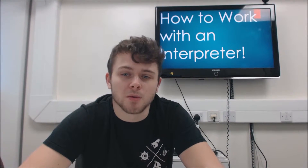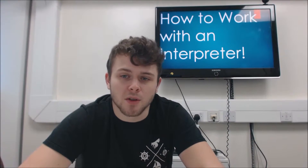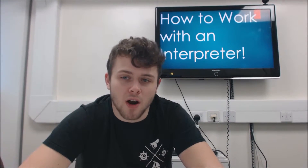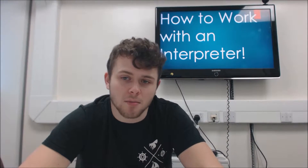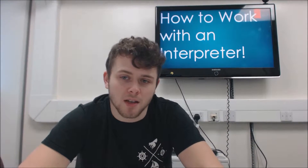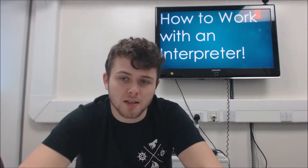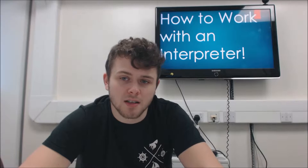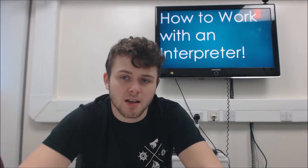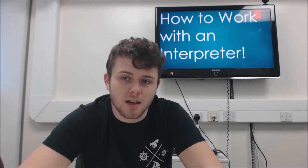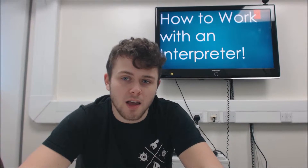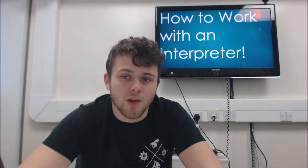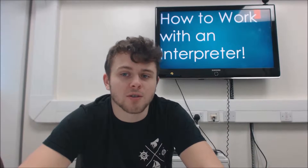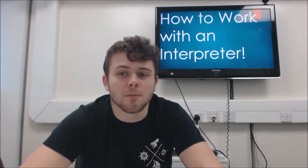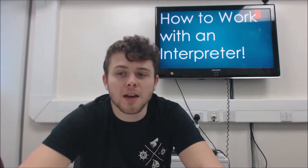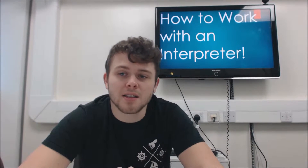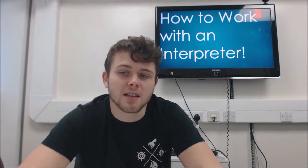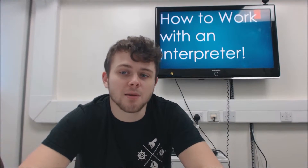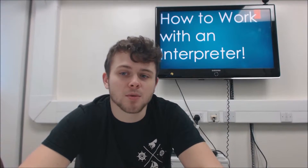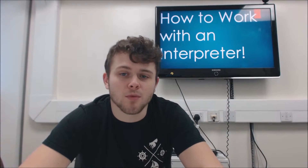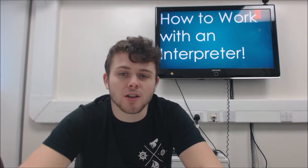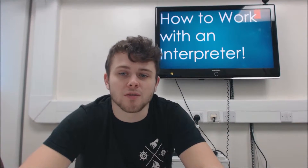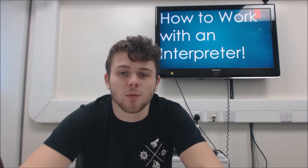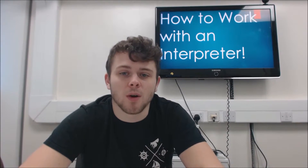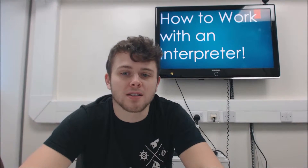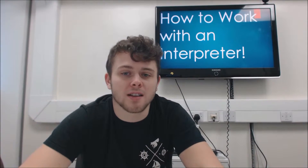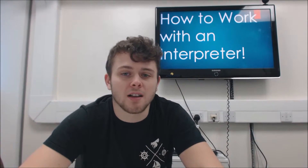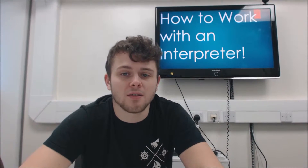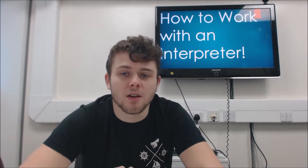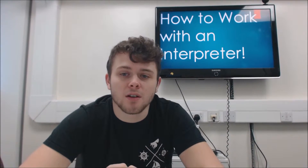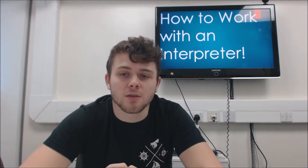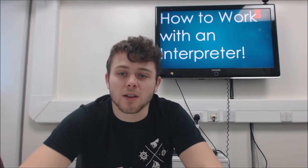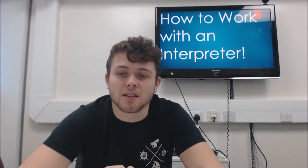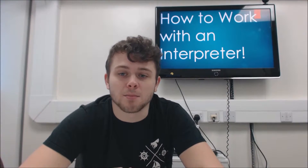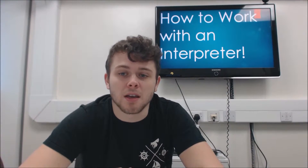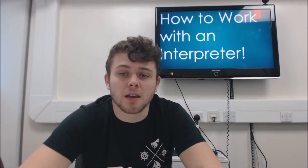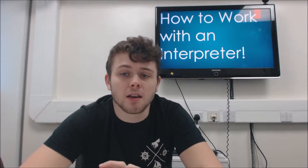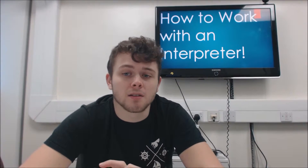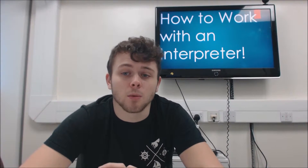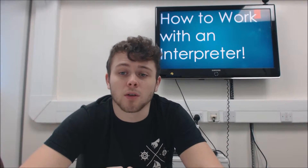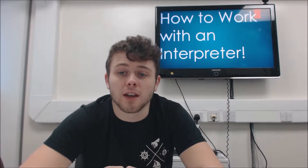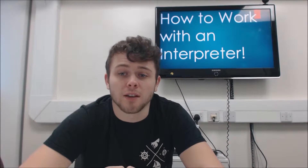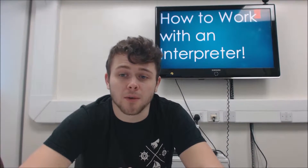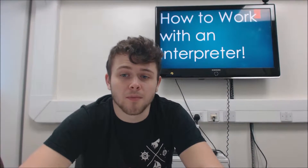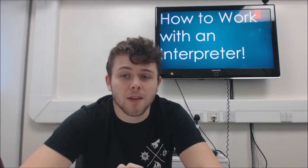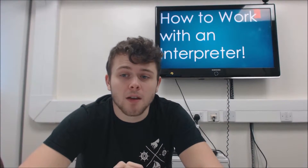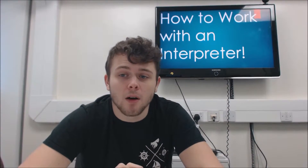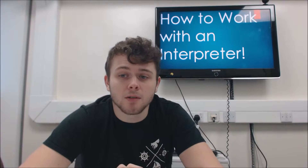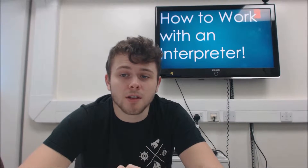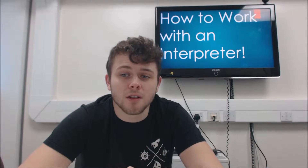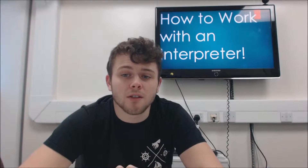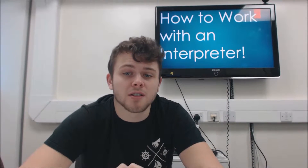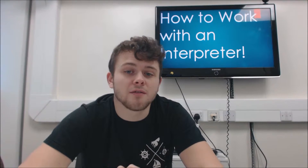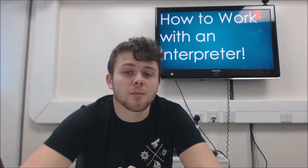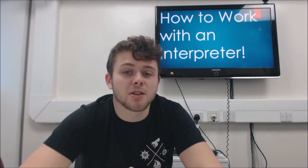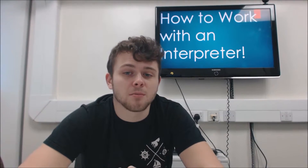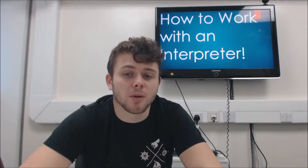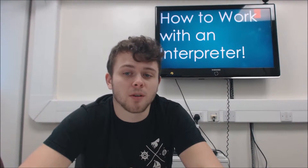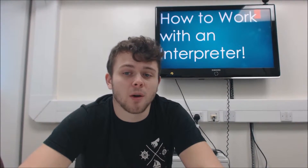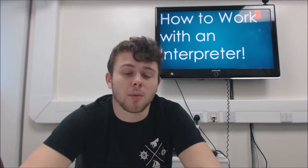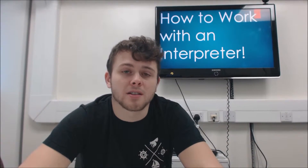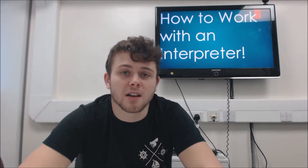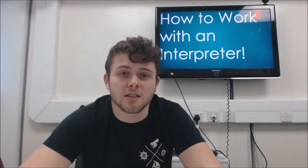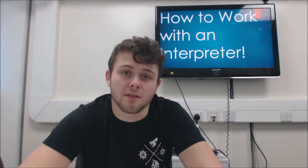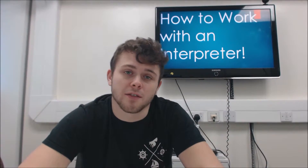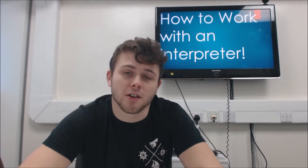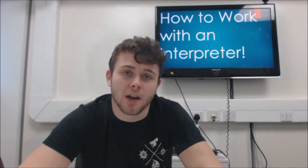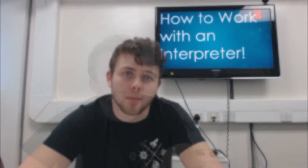because you've come to the right place. Here are some basic tips ranging from where to stand, to when to speak, to what they do. Also, there is an information booklet that